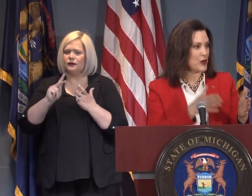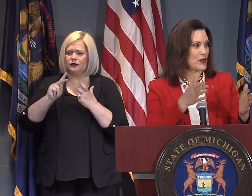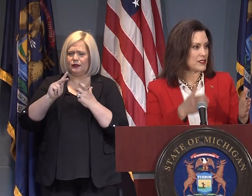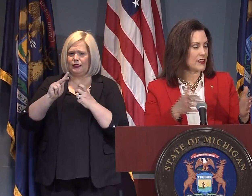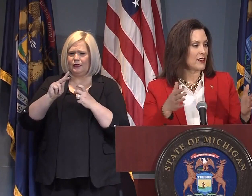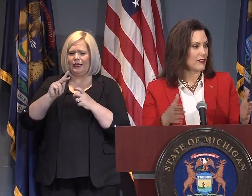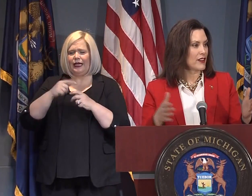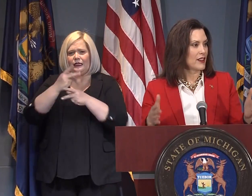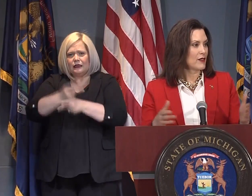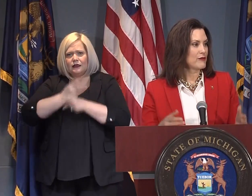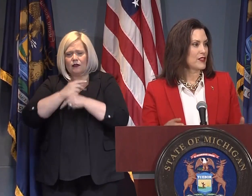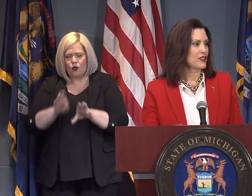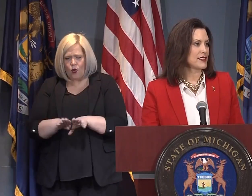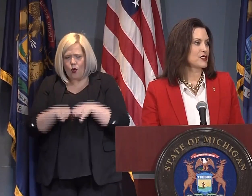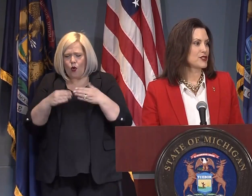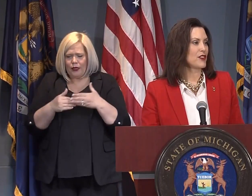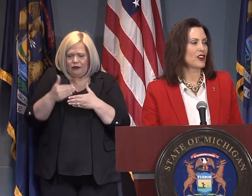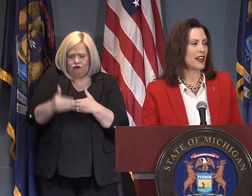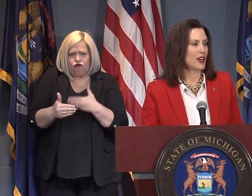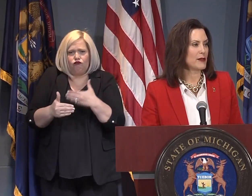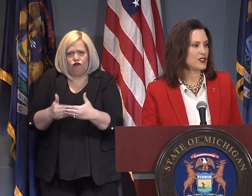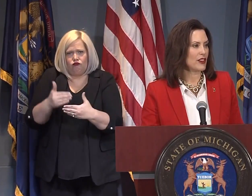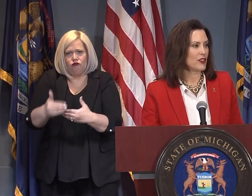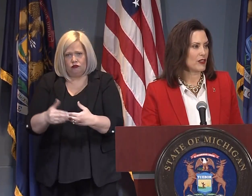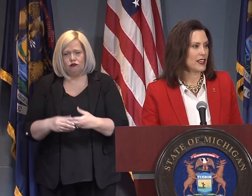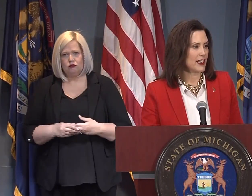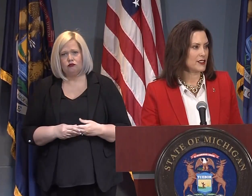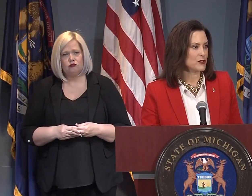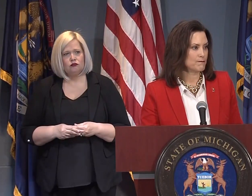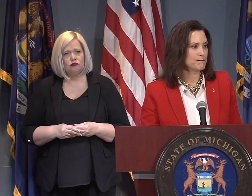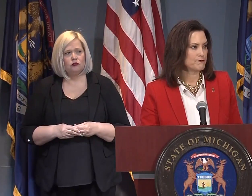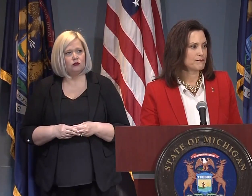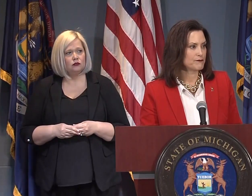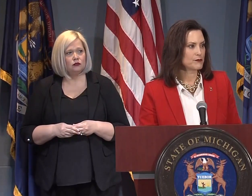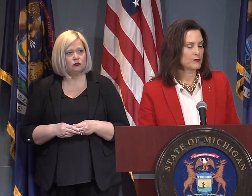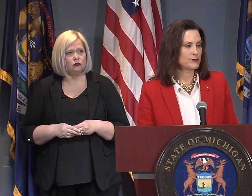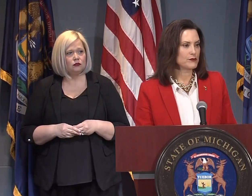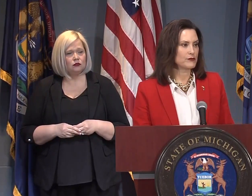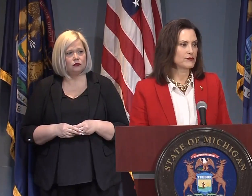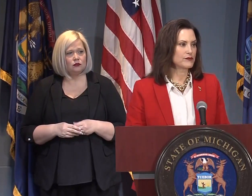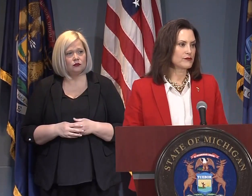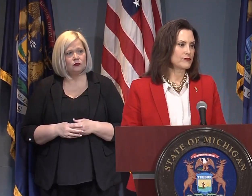about the sequencing of different sectors of our economy starting to re-engage.